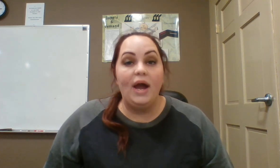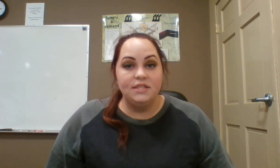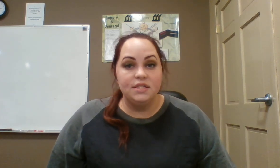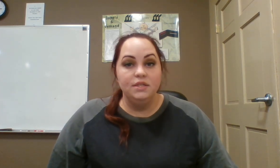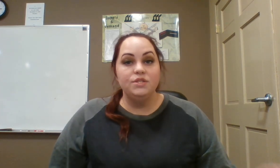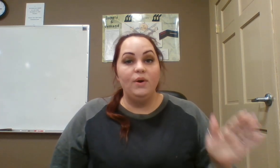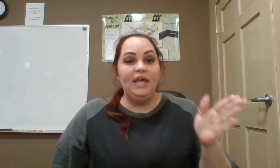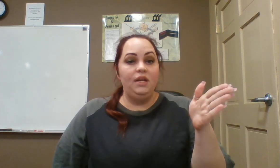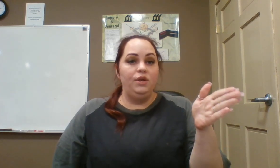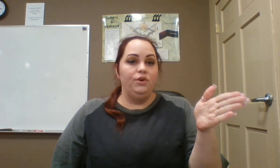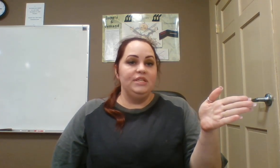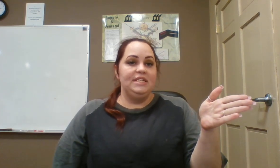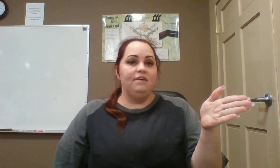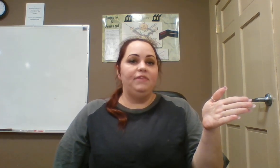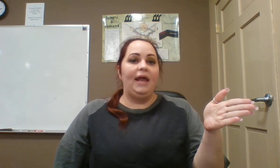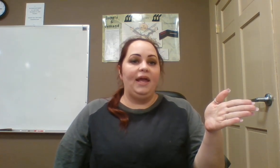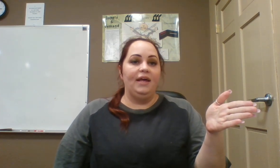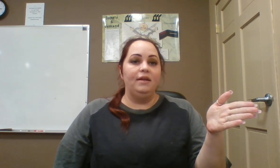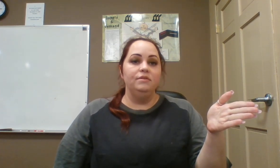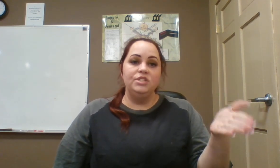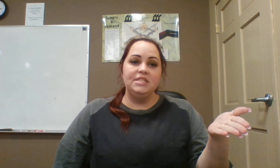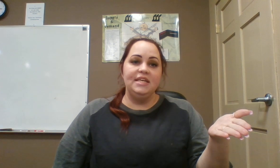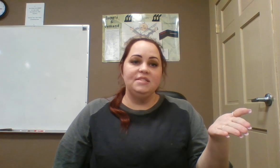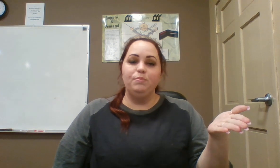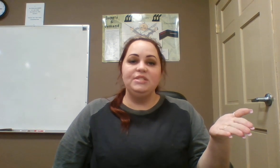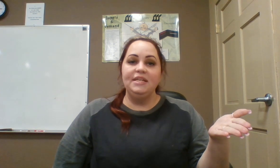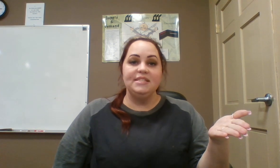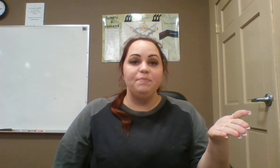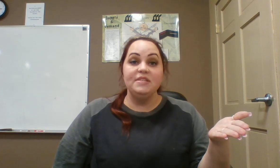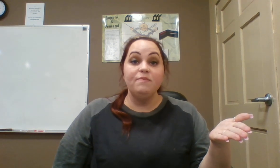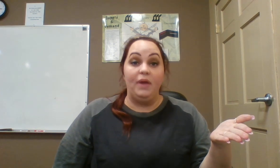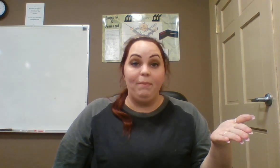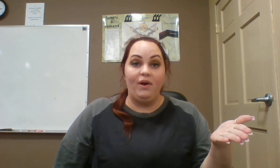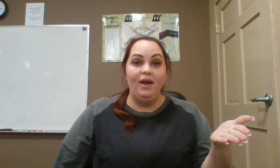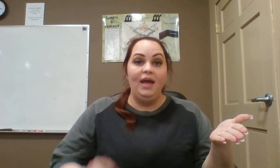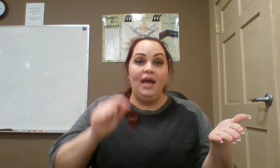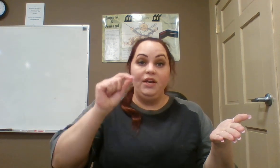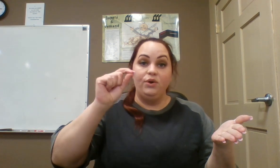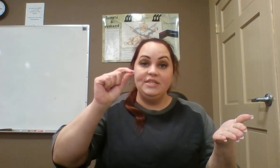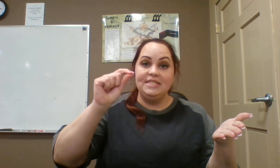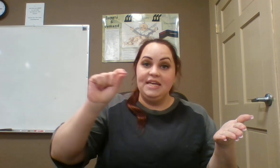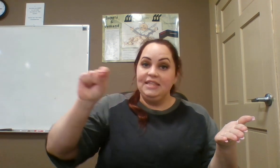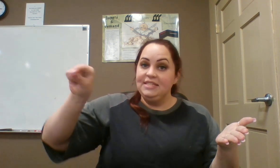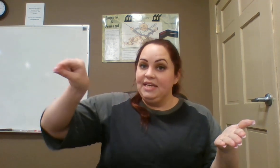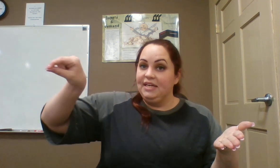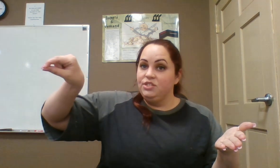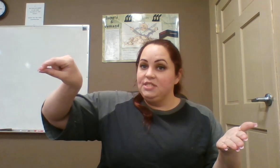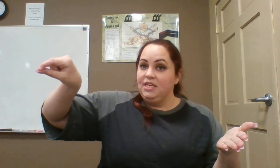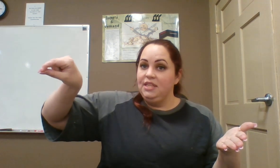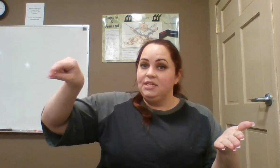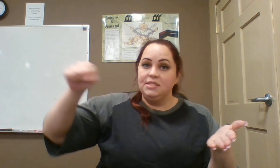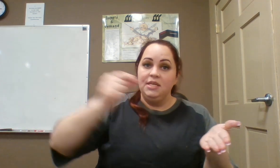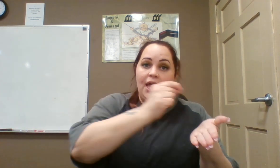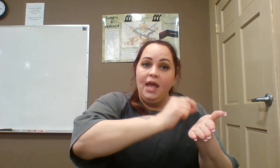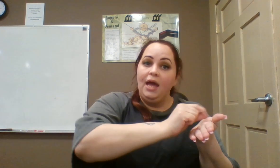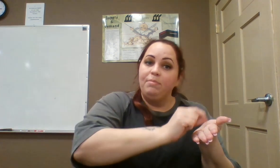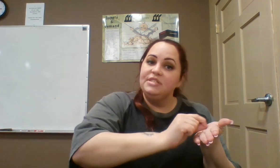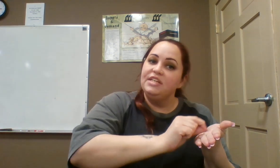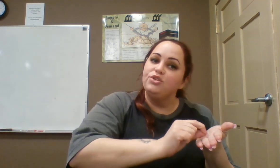Write. So again, you're going to take a flat hand, just like pretend it's a piece of paper. And you're going to take this hand just like this and pretend to